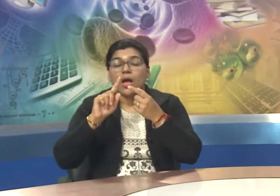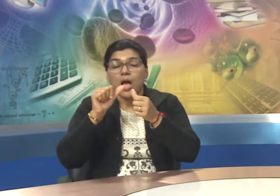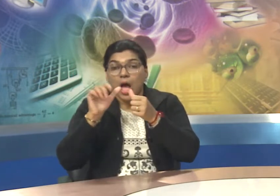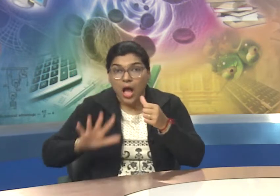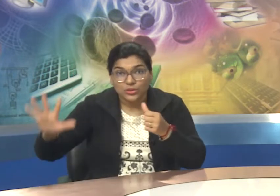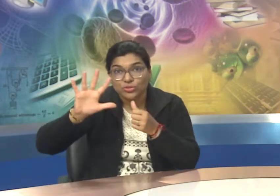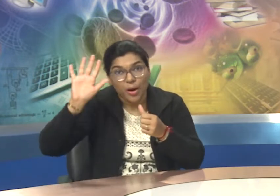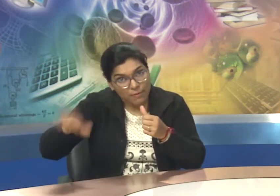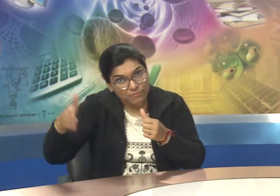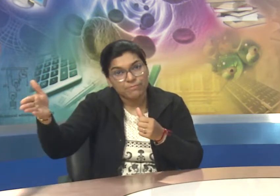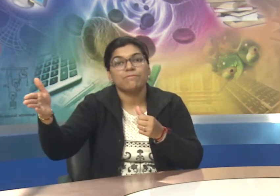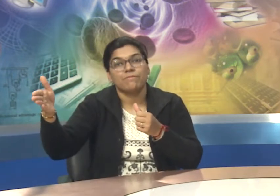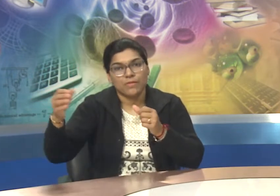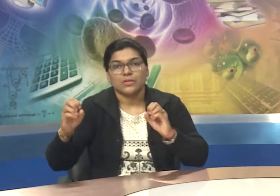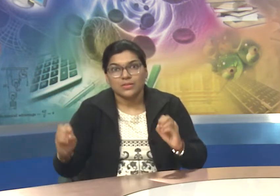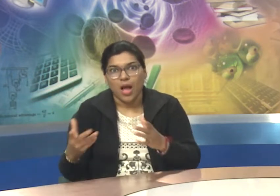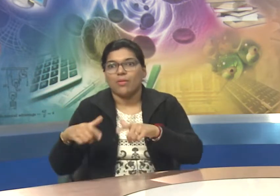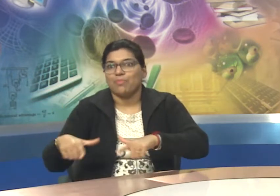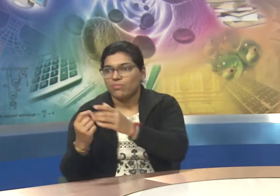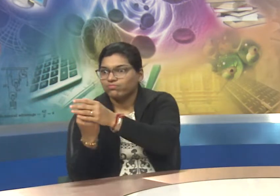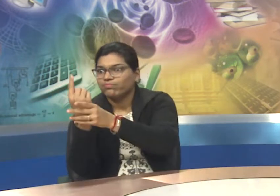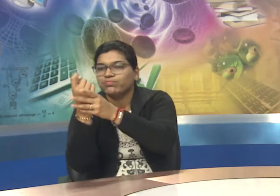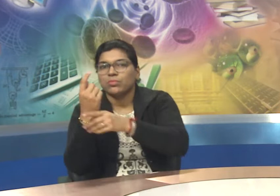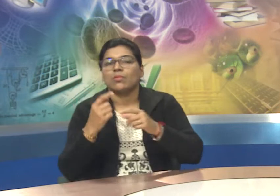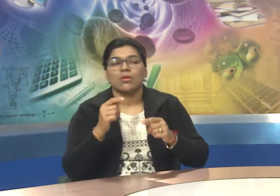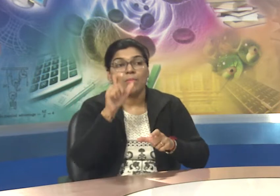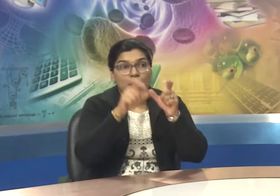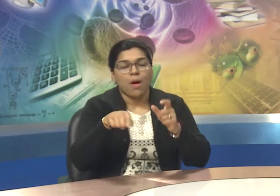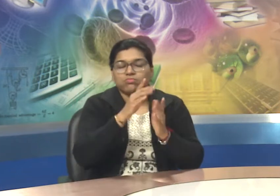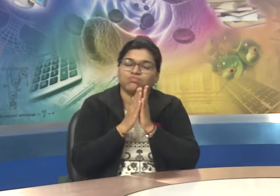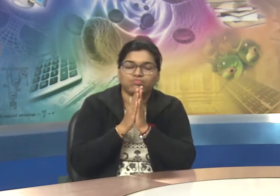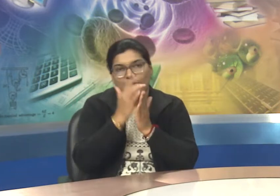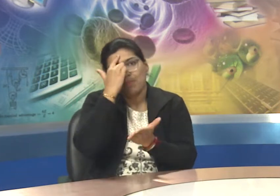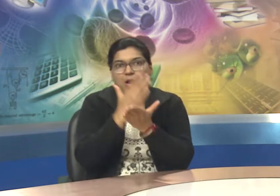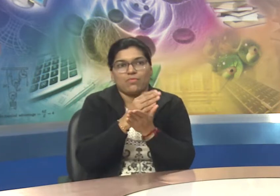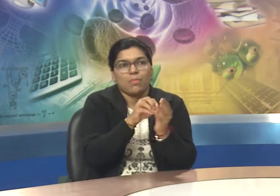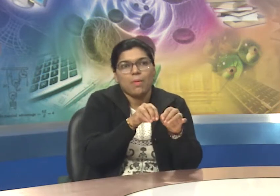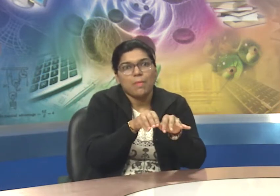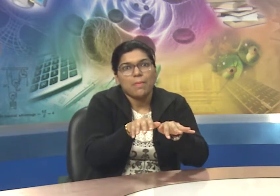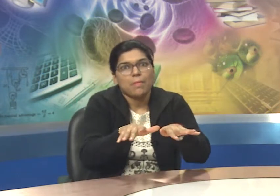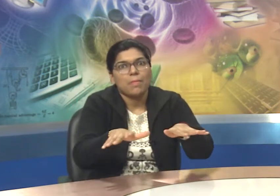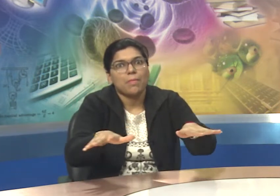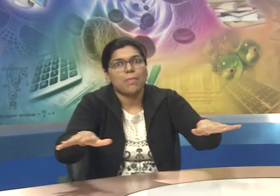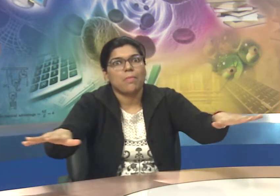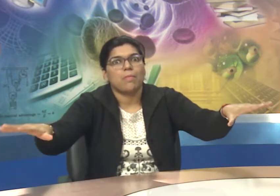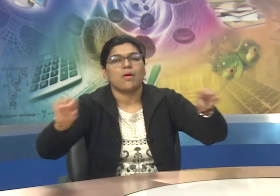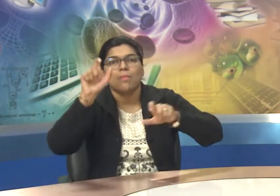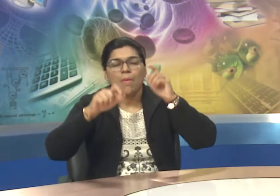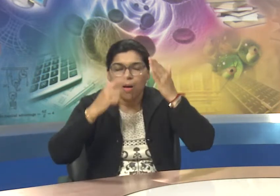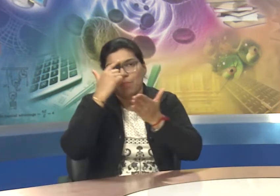gradually name spread to the other part of